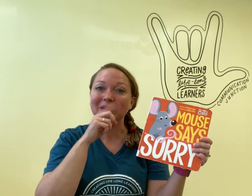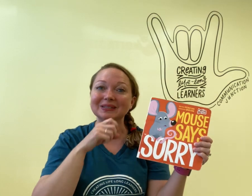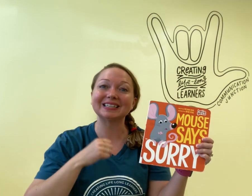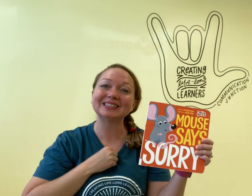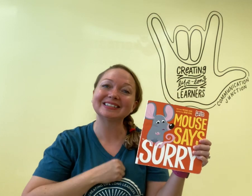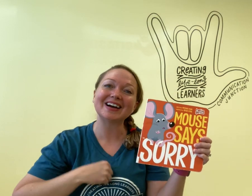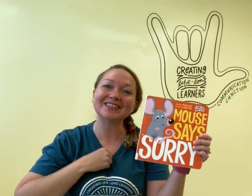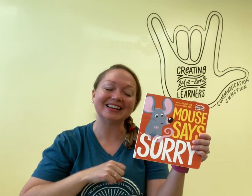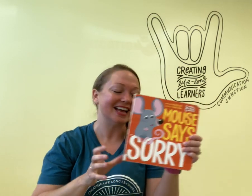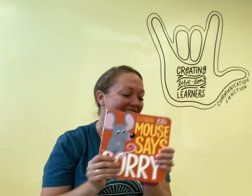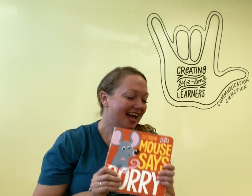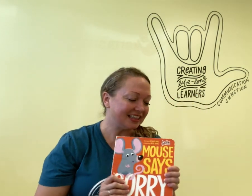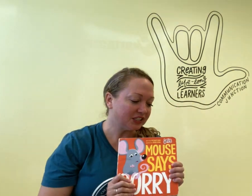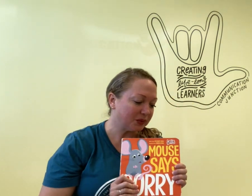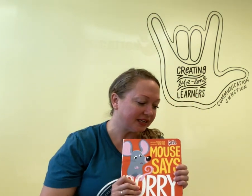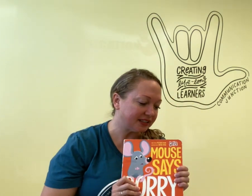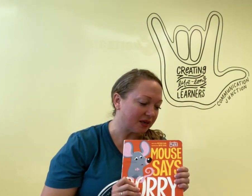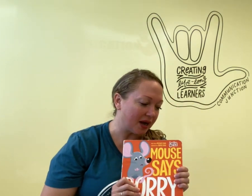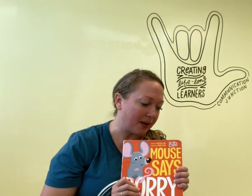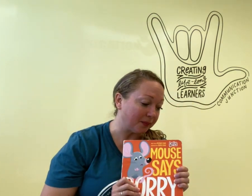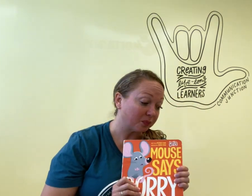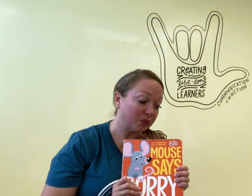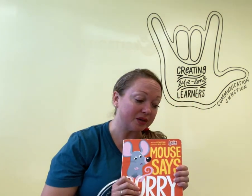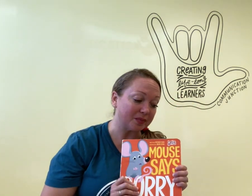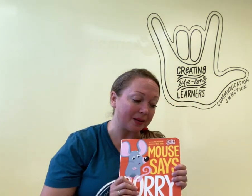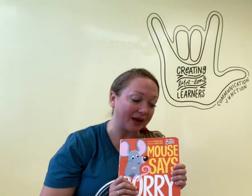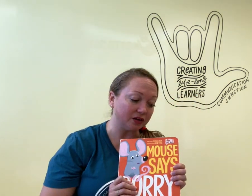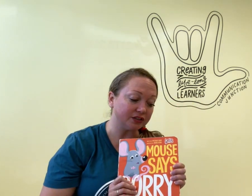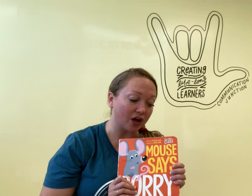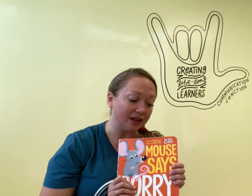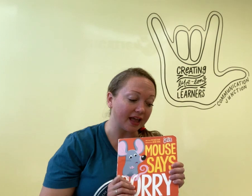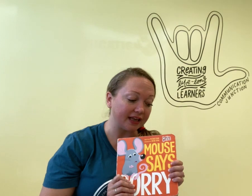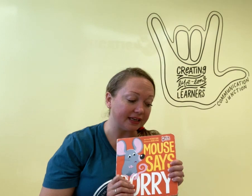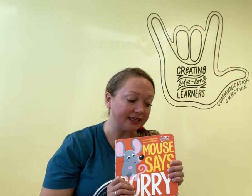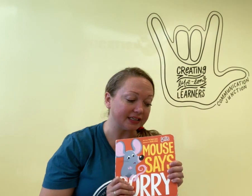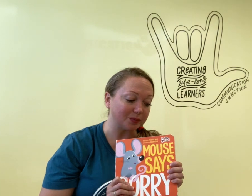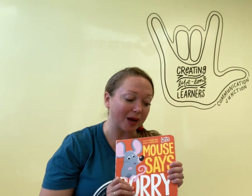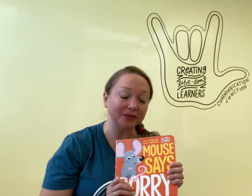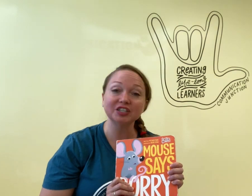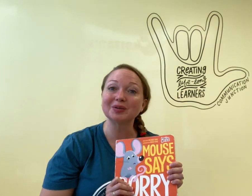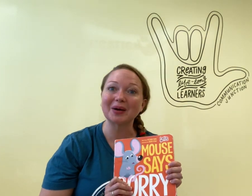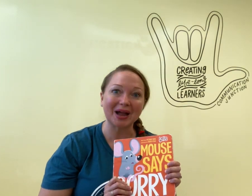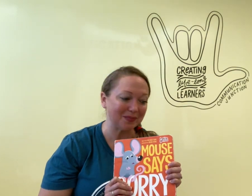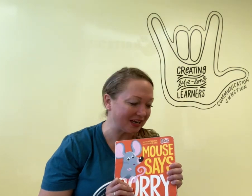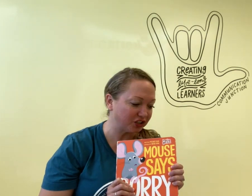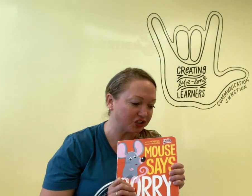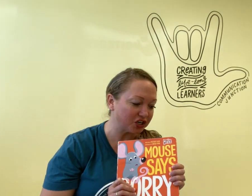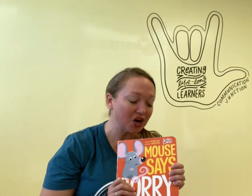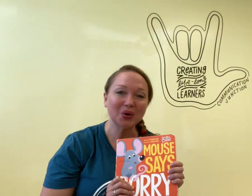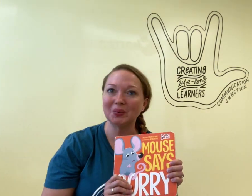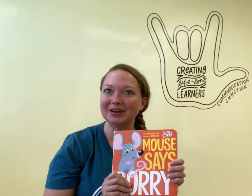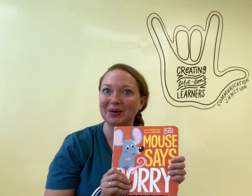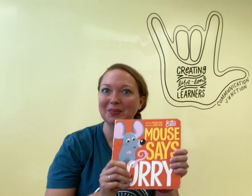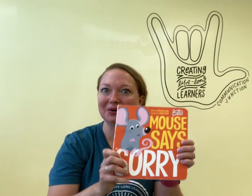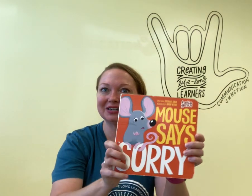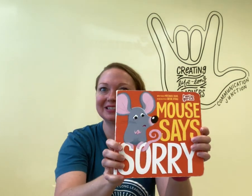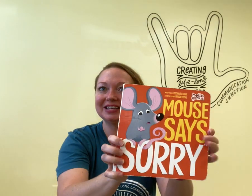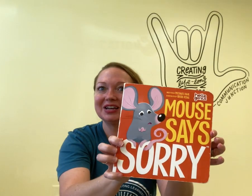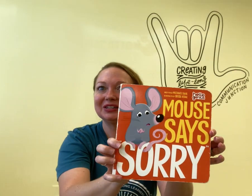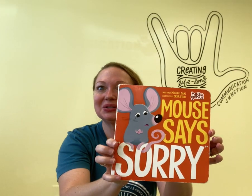Says Sorry. And this one is written by Michael Dahl, and it is published by Picture Window Books. So those